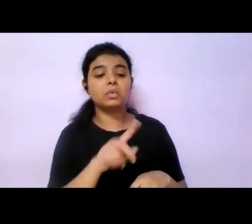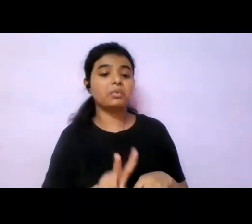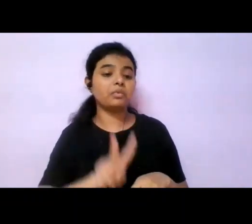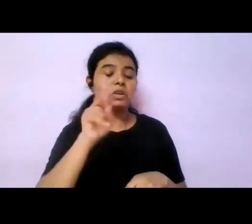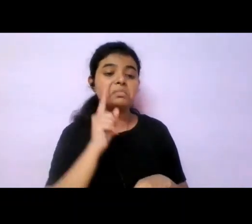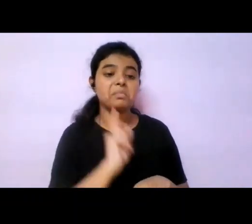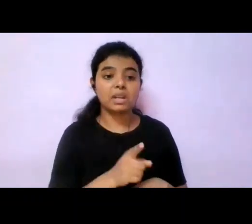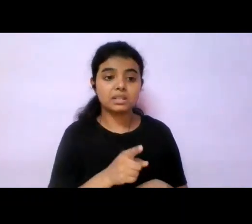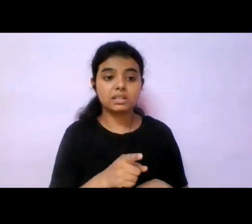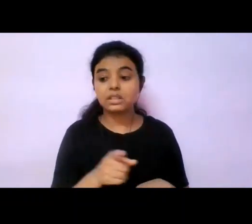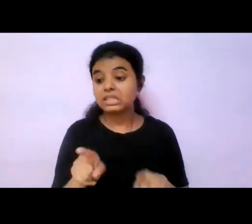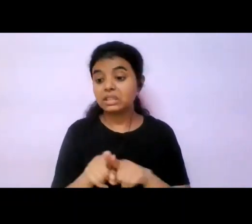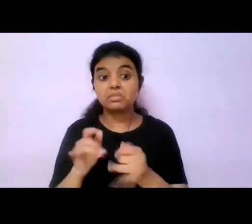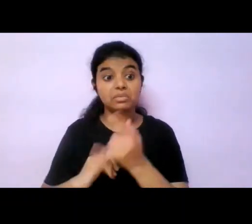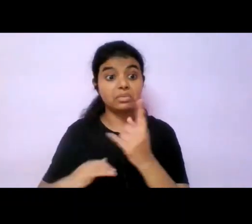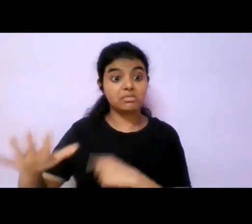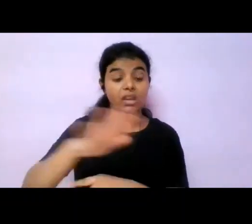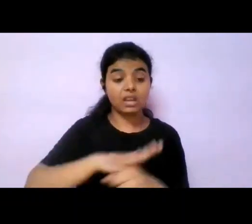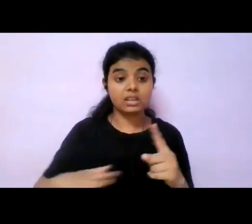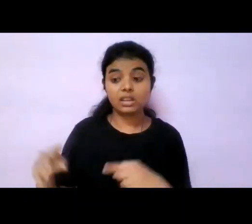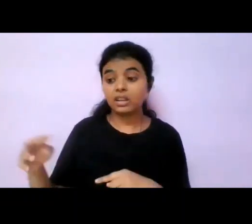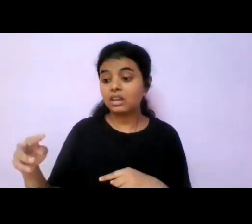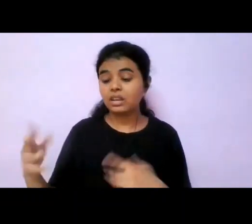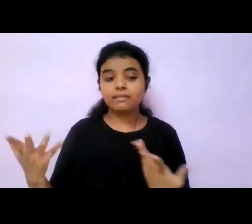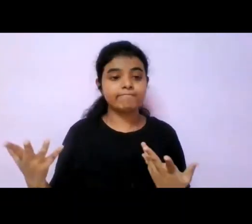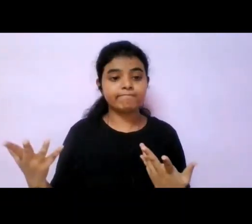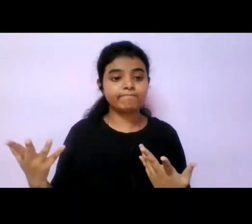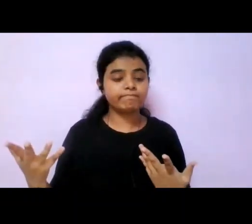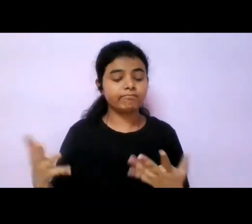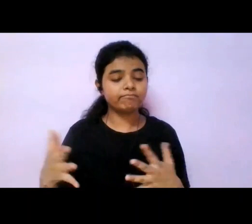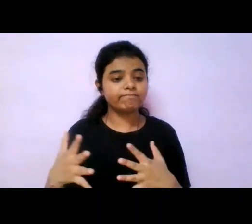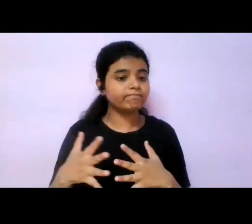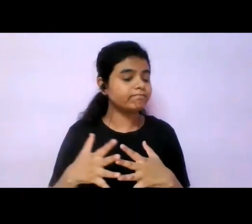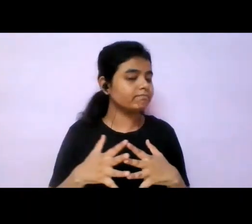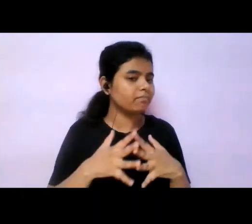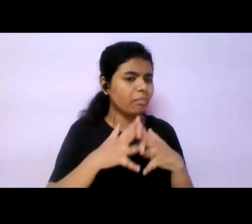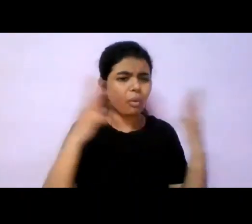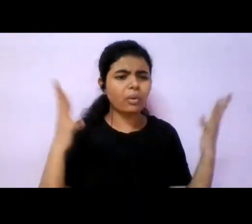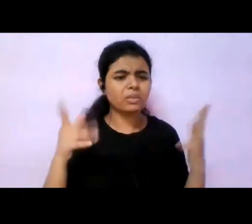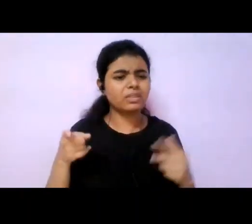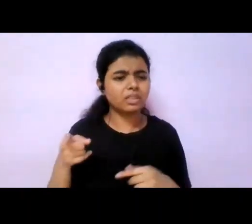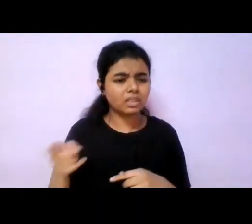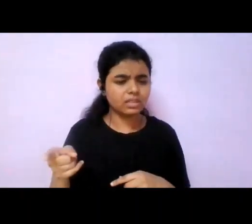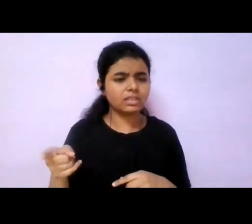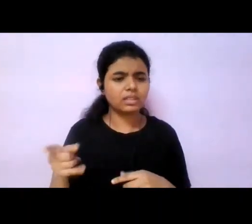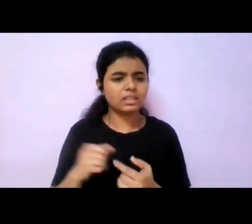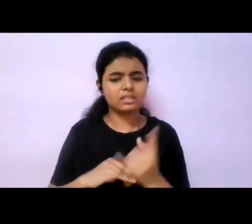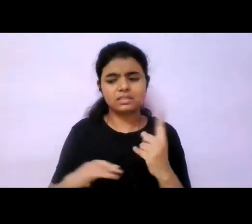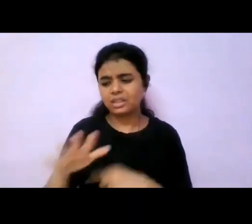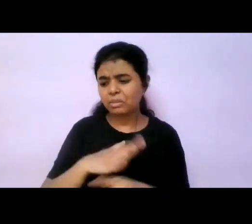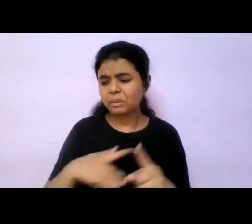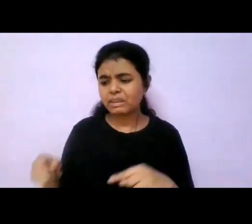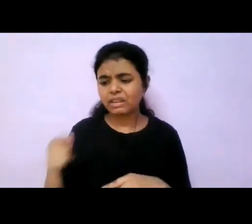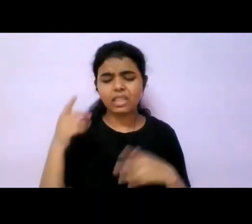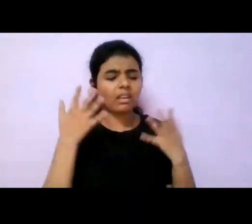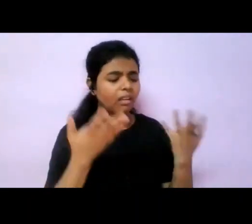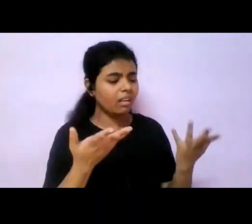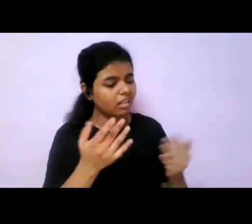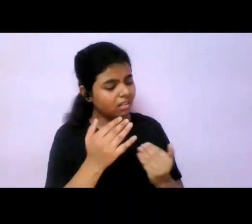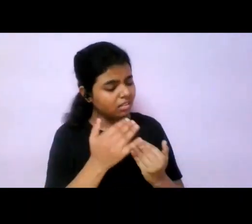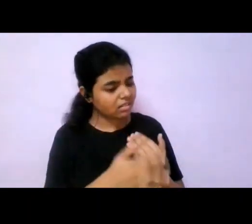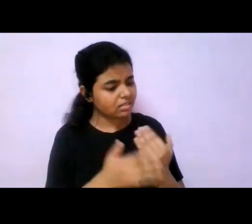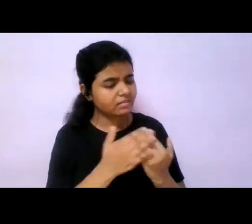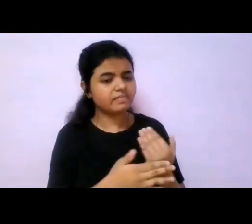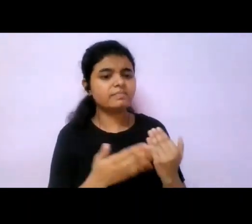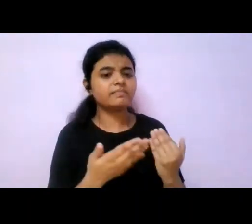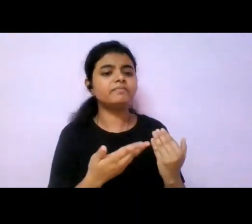other people and society more broadly is so huge, it seems to me, and a massive tragedy and